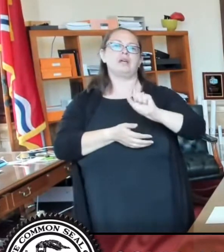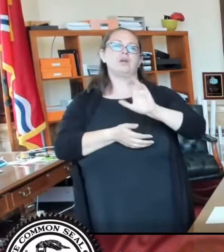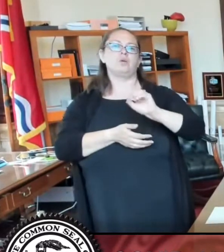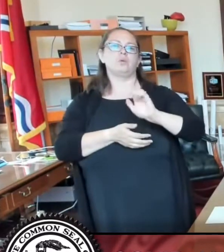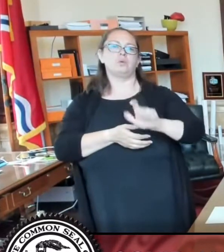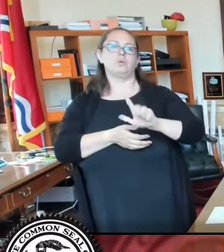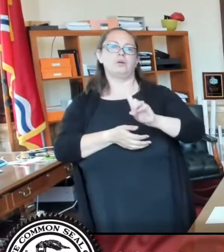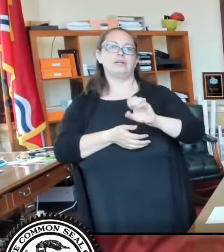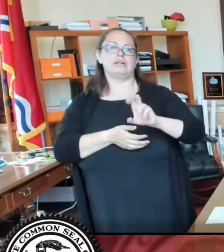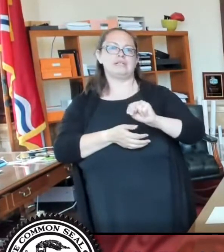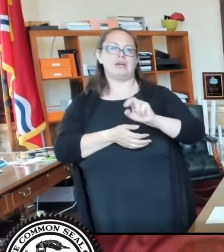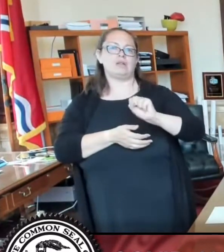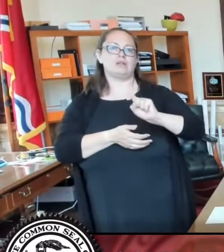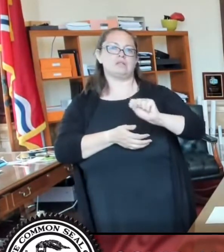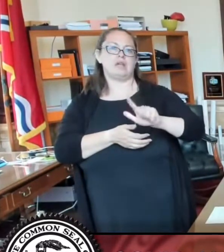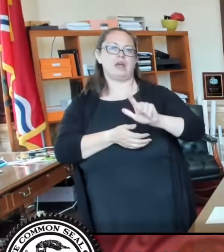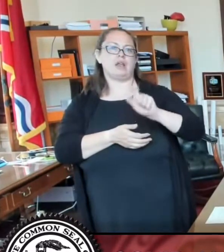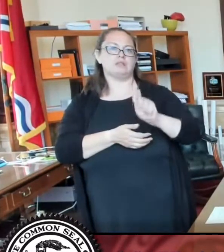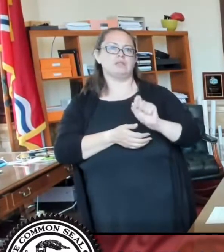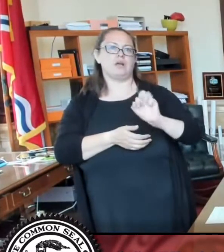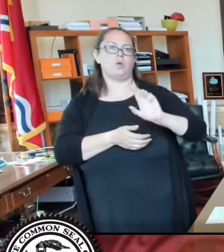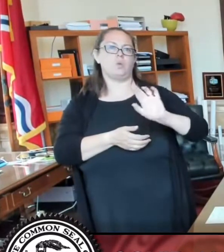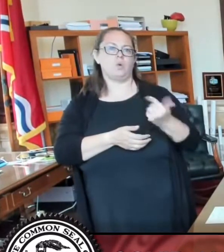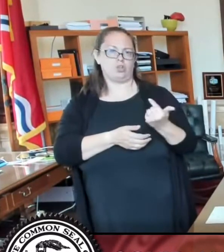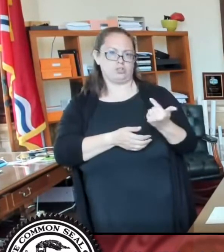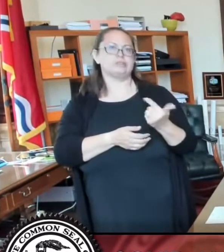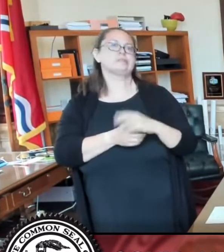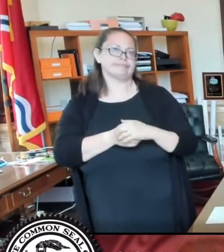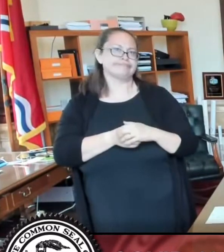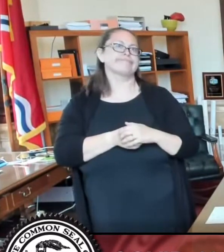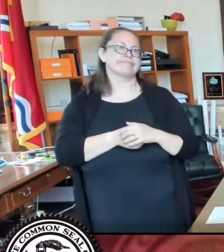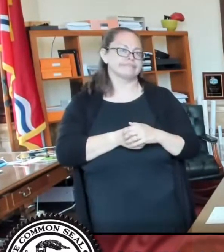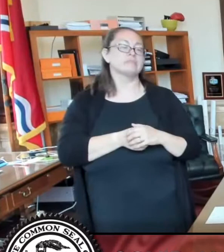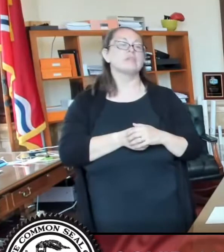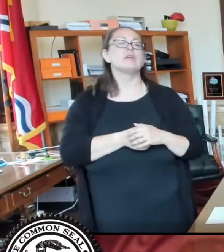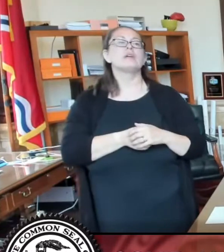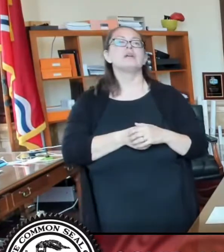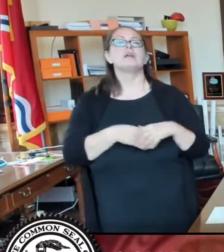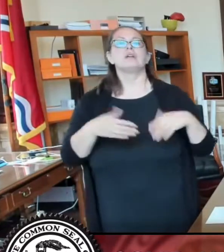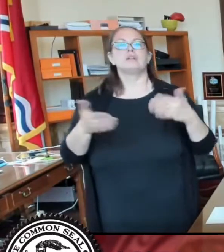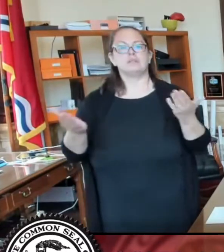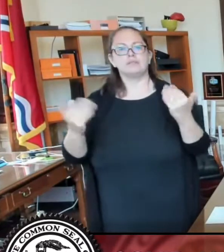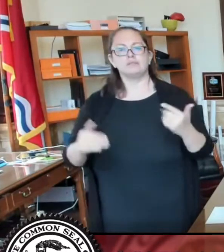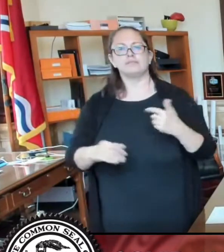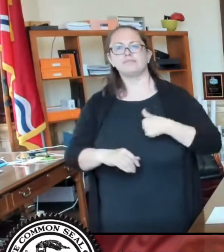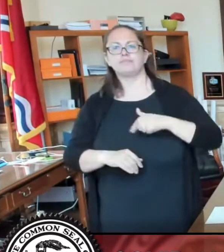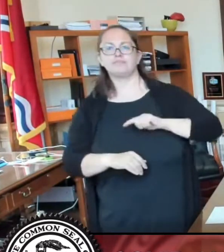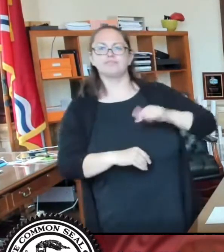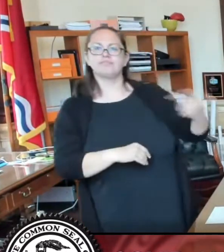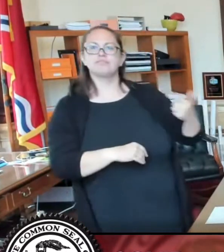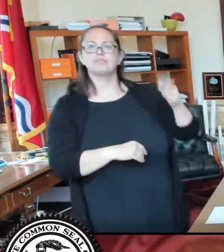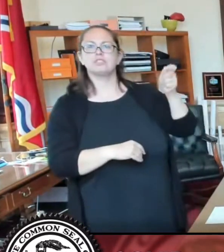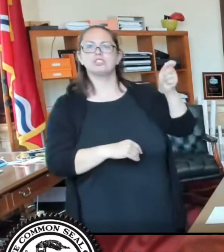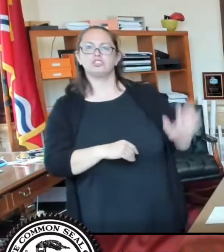And with that, I want to turn this over to Judge Jimmy Edwards.